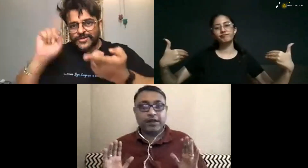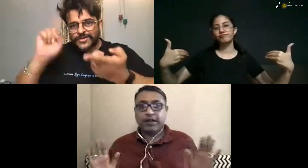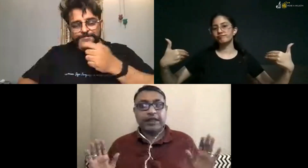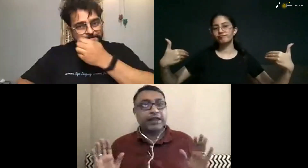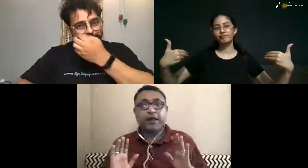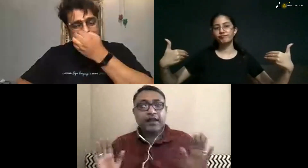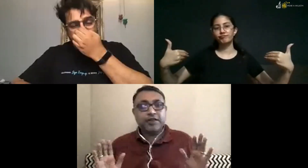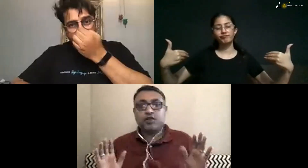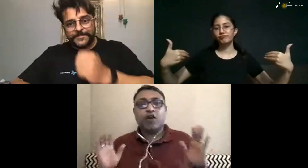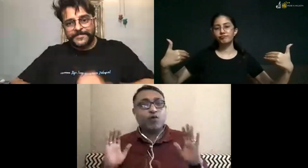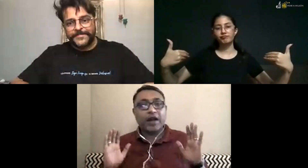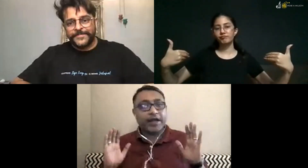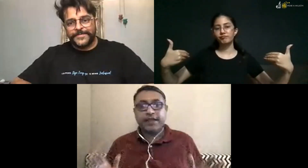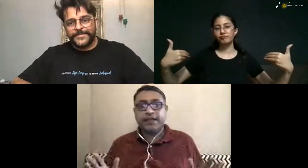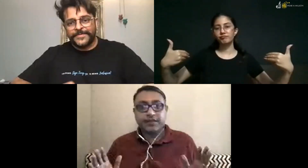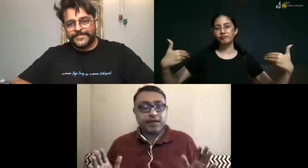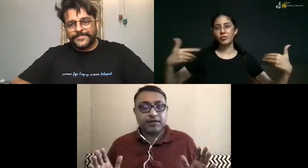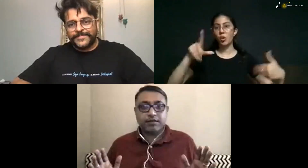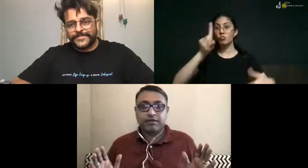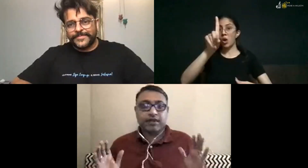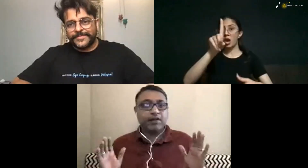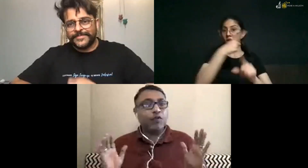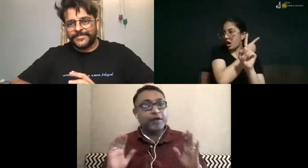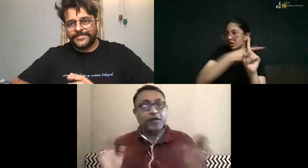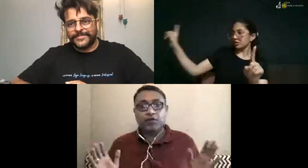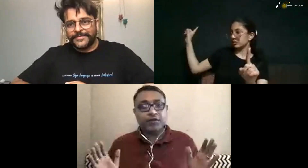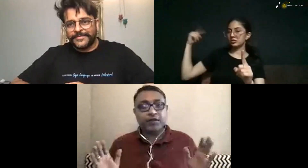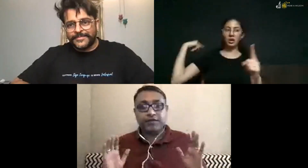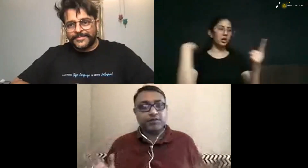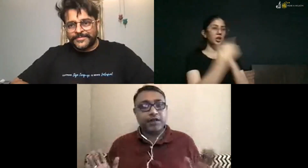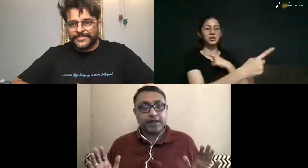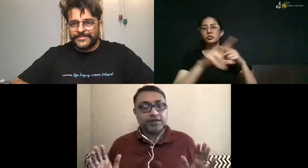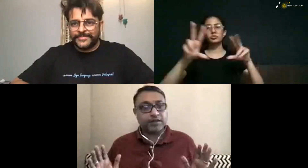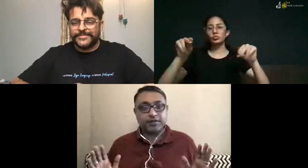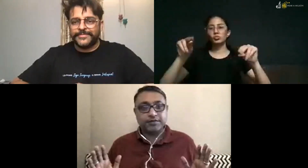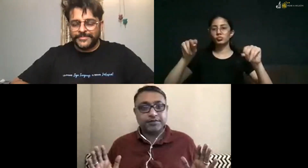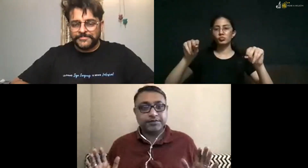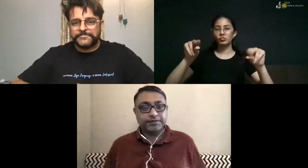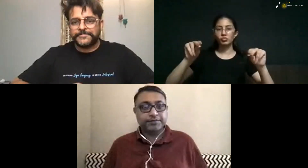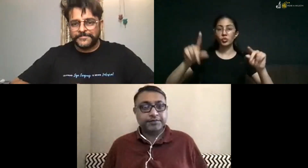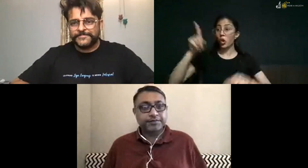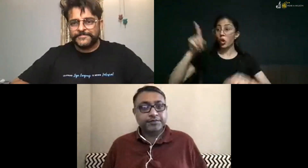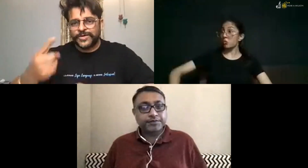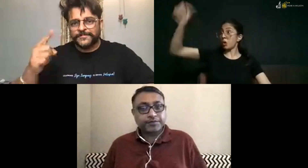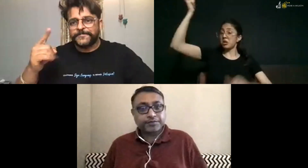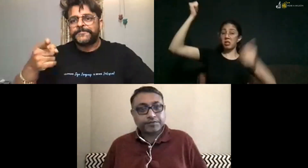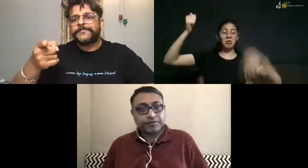Right. I agree. It's not one against the other, and nobody is going to win if it is one against the other.